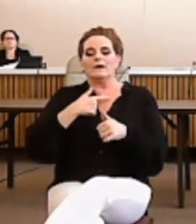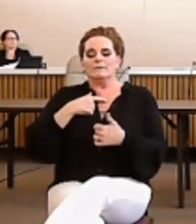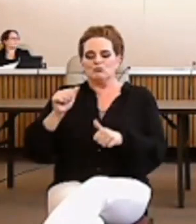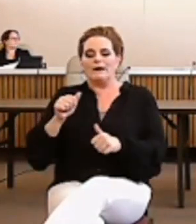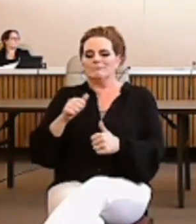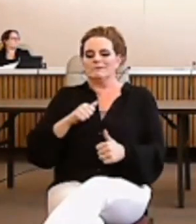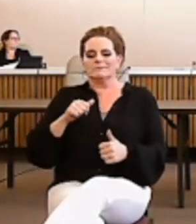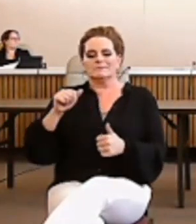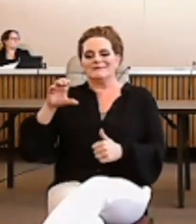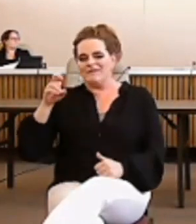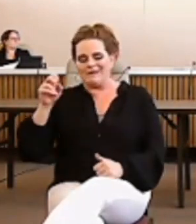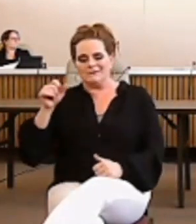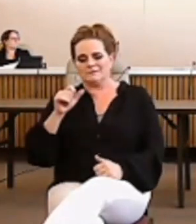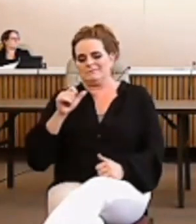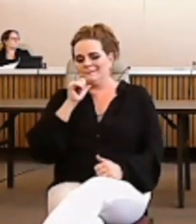note that CVS,